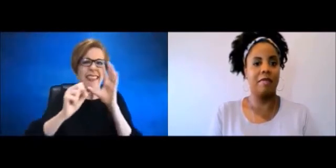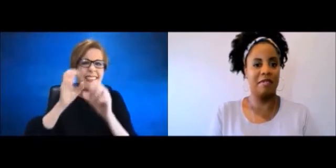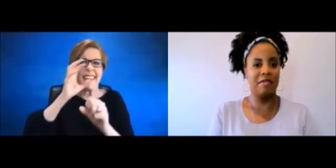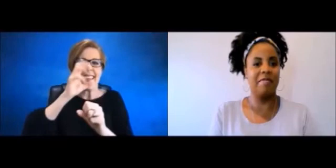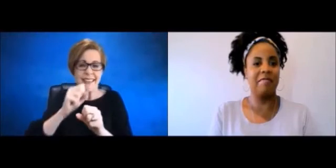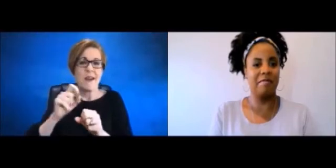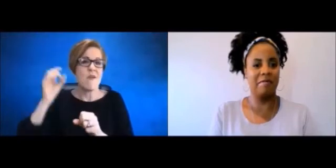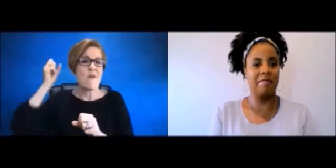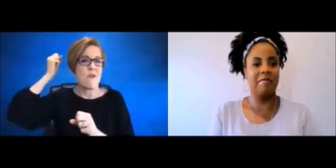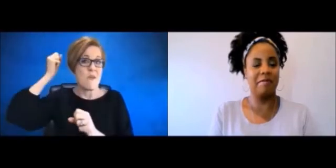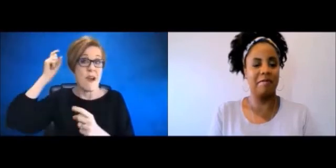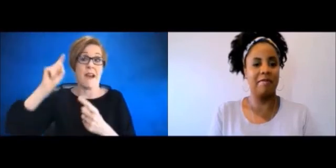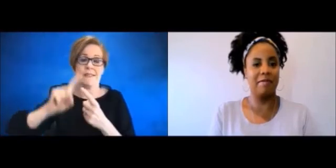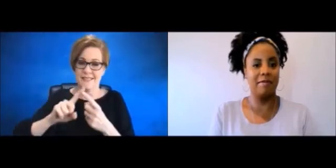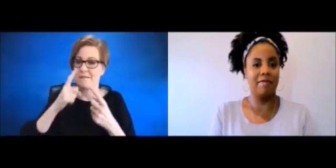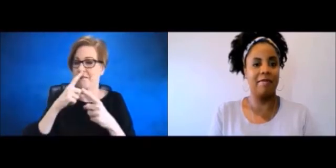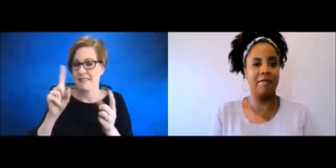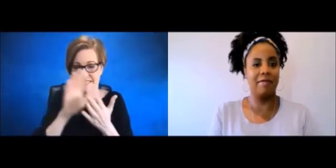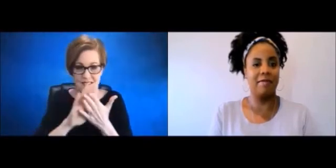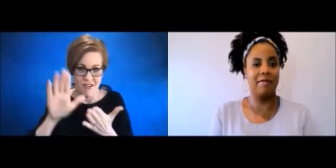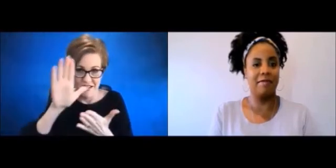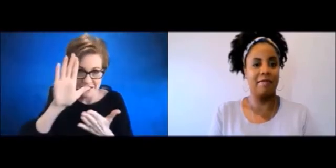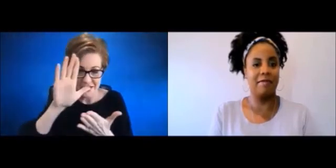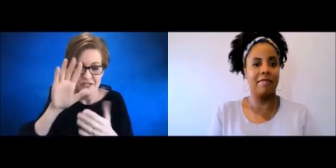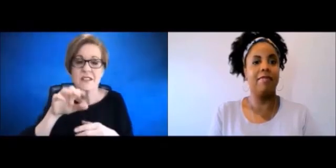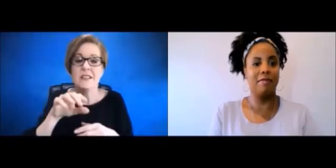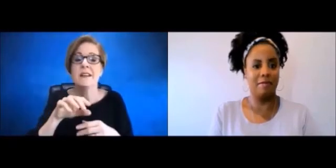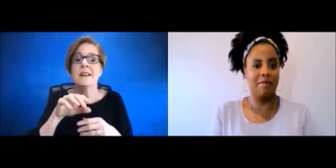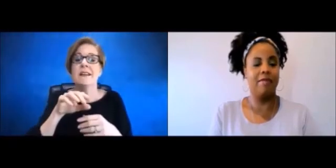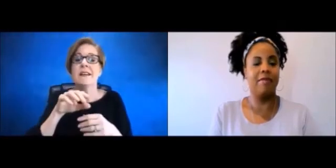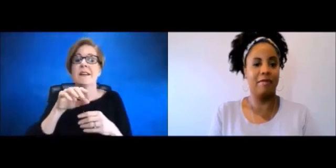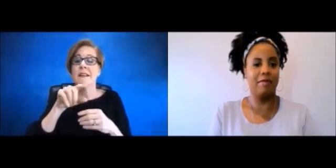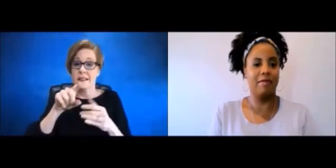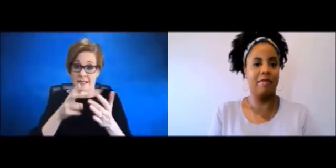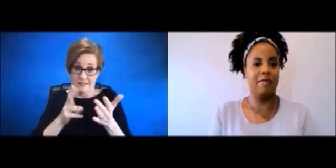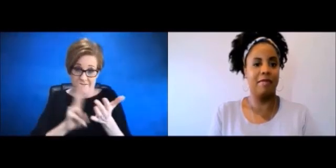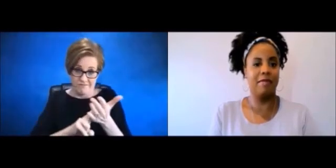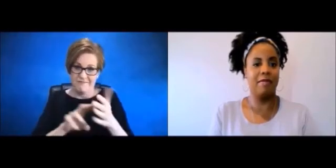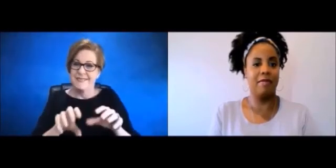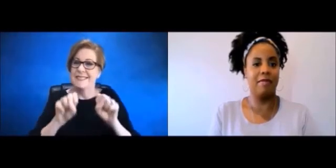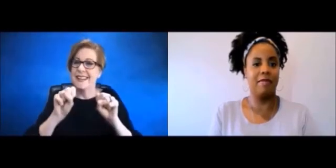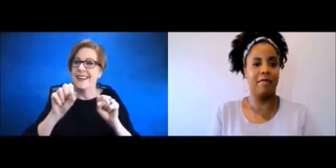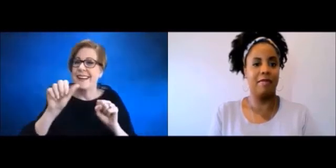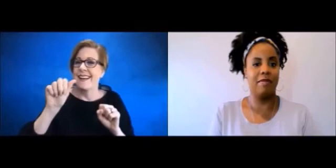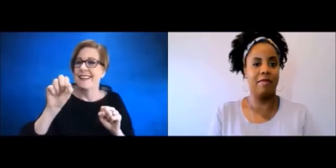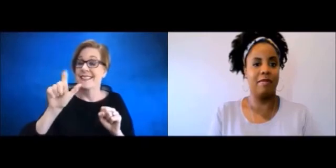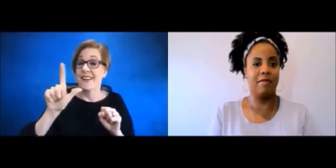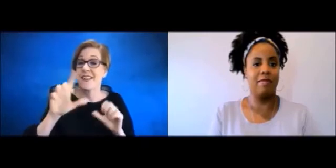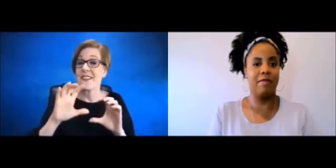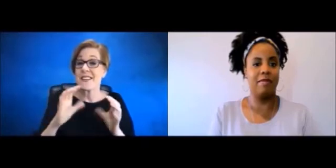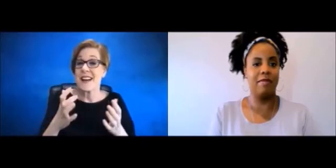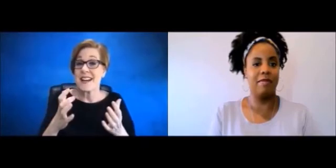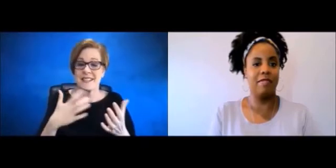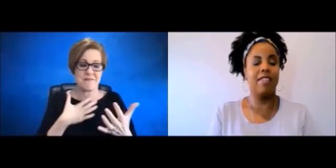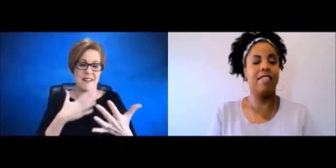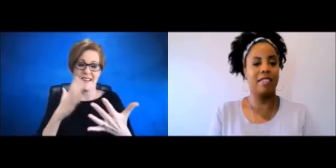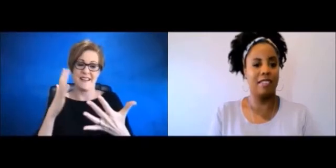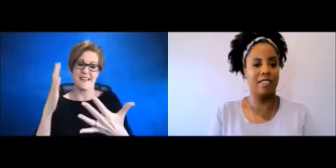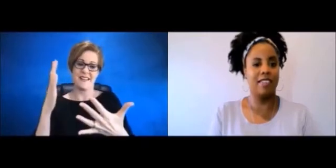and had that fascination until finally I entered college and I was able to sign up for my first ASL class